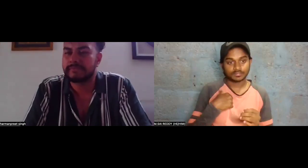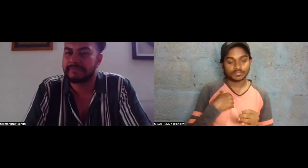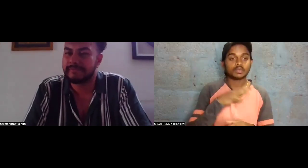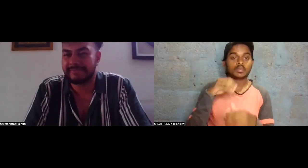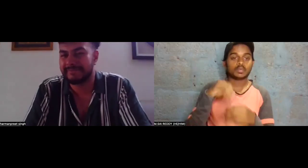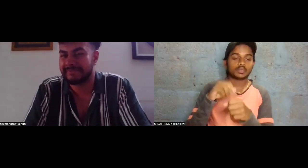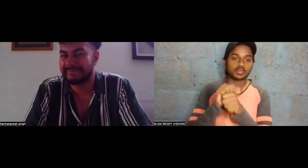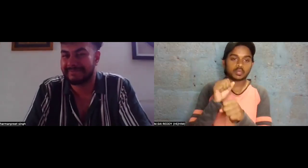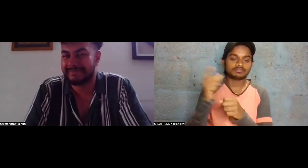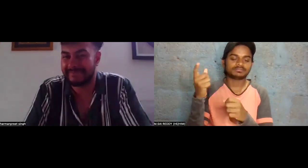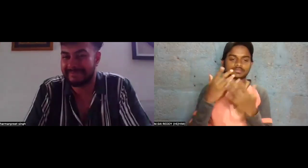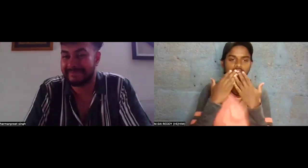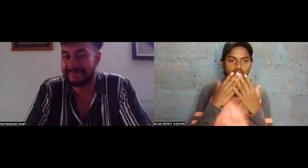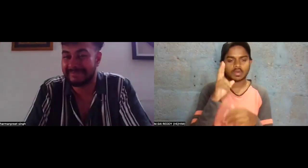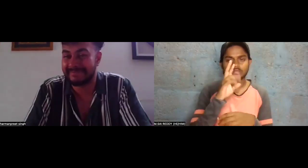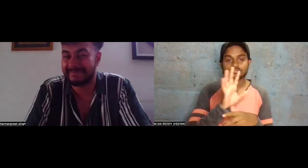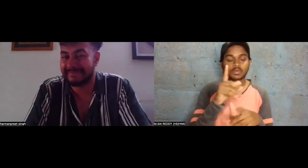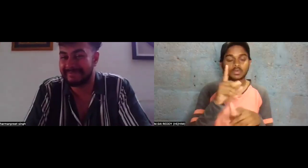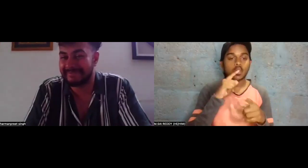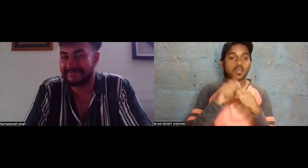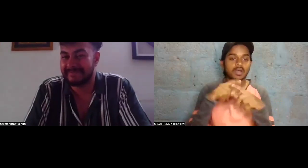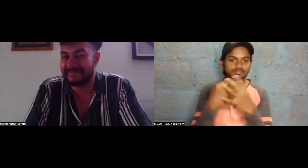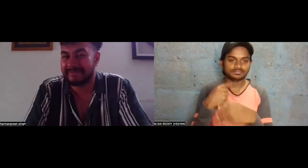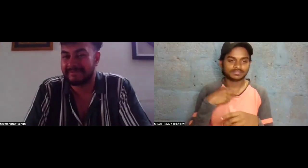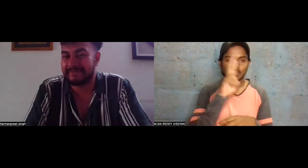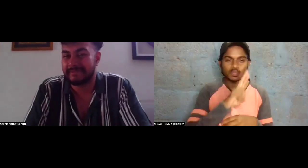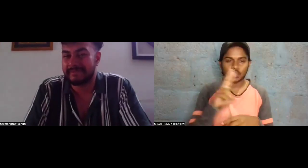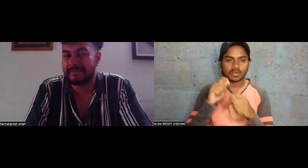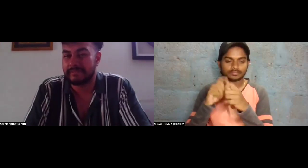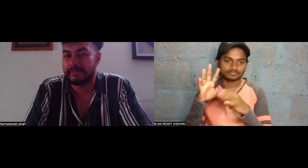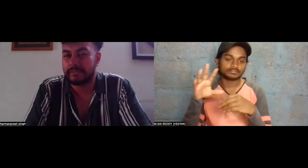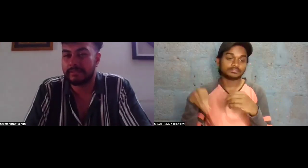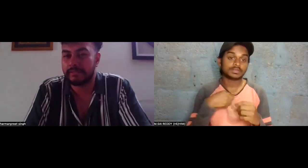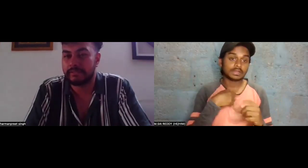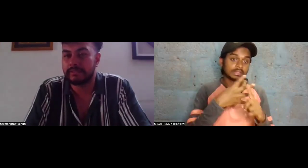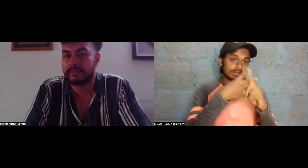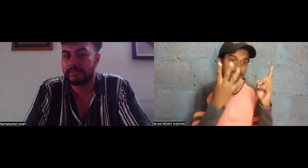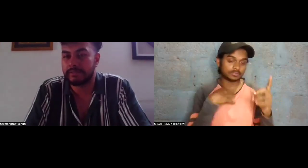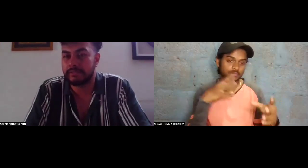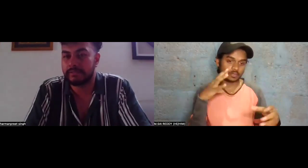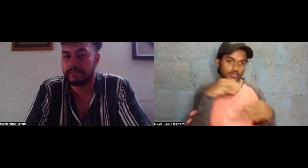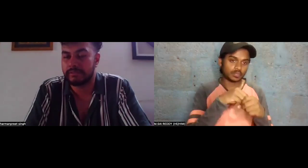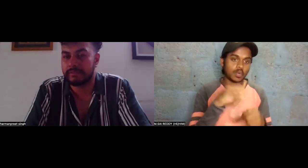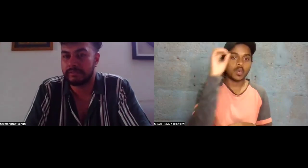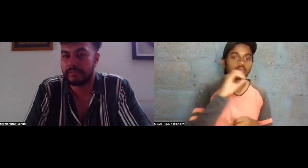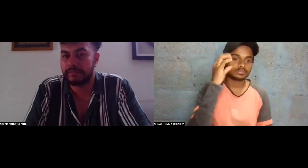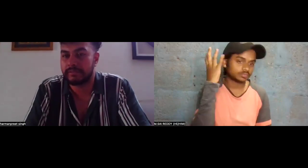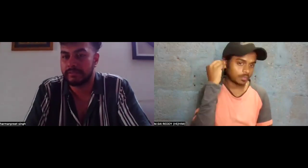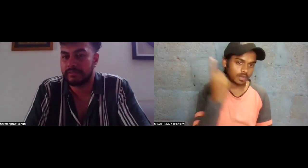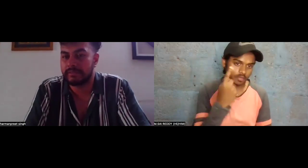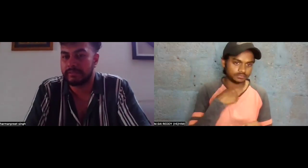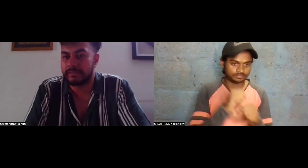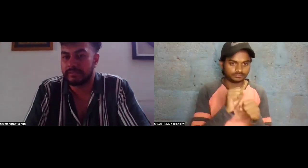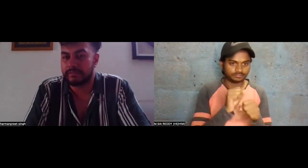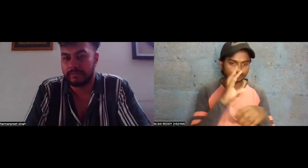index finger on right side and making O. So I work with the organization and I'm also